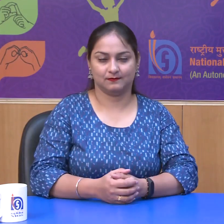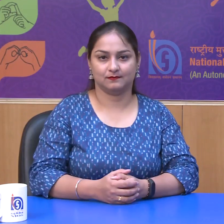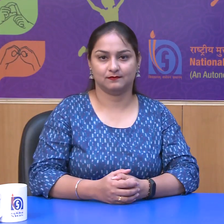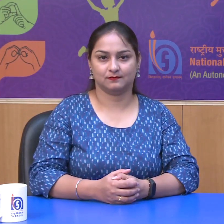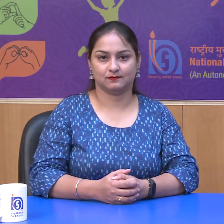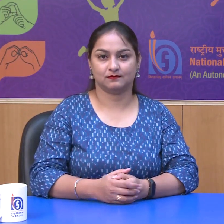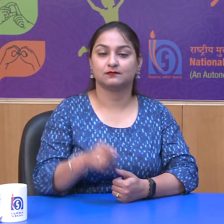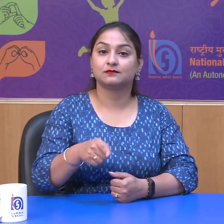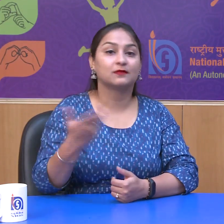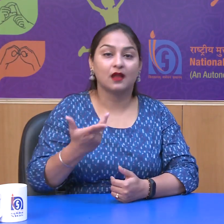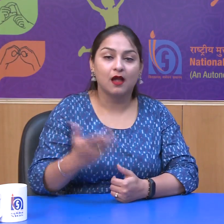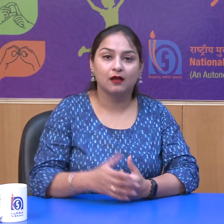and that was